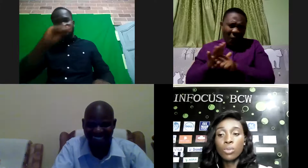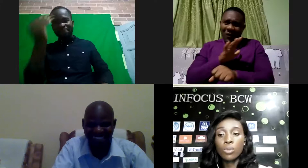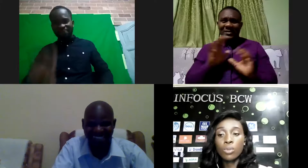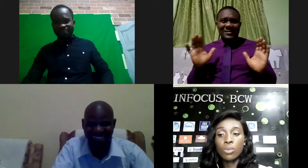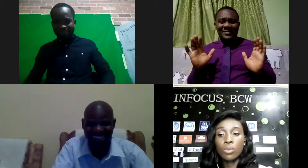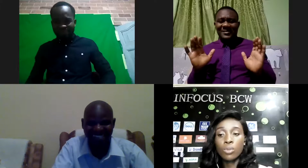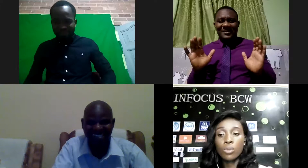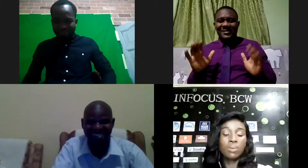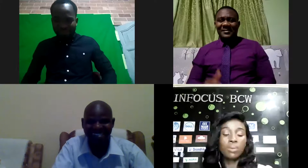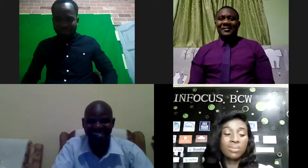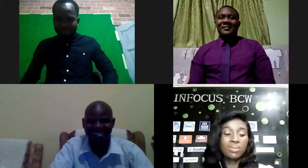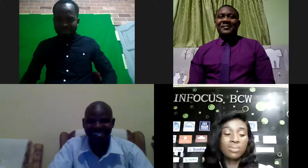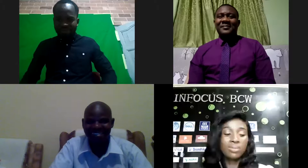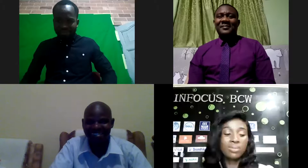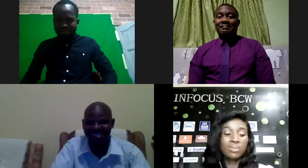Oh, wow.